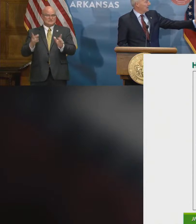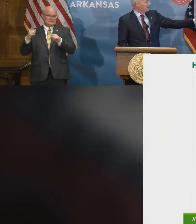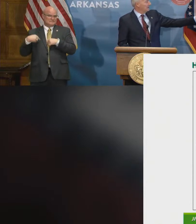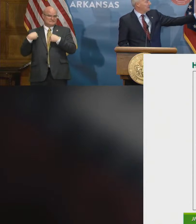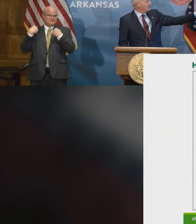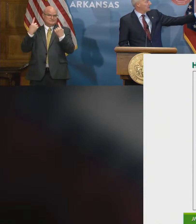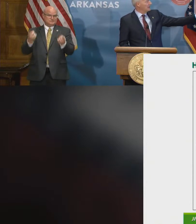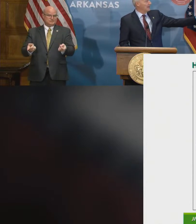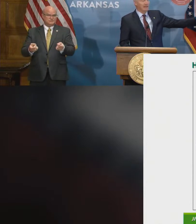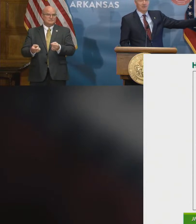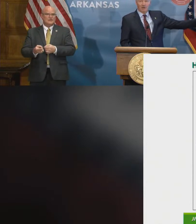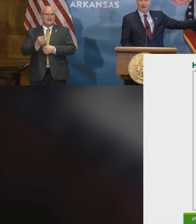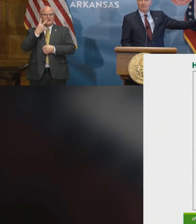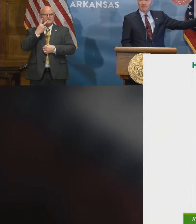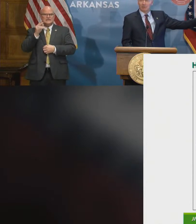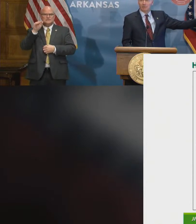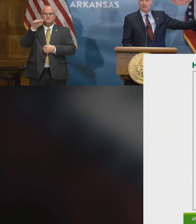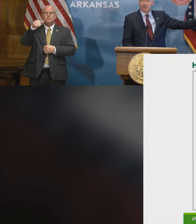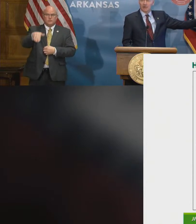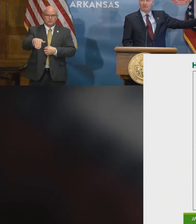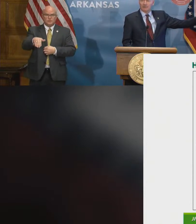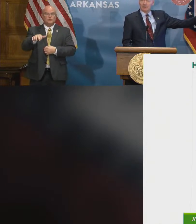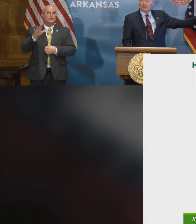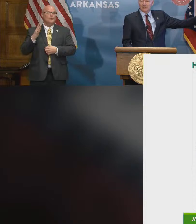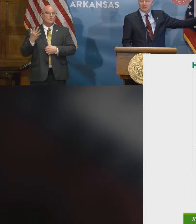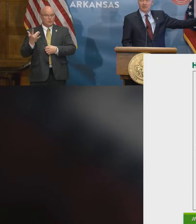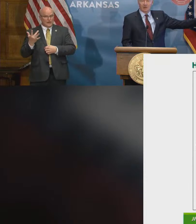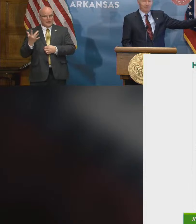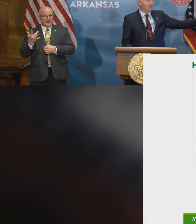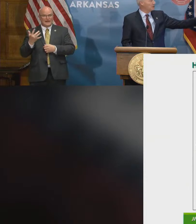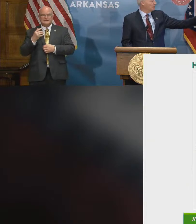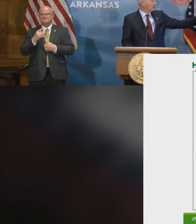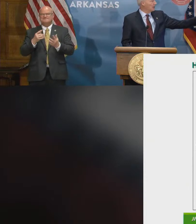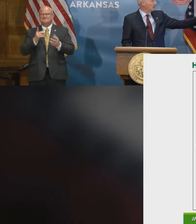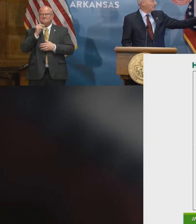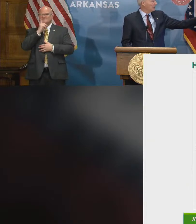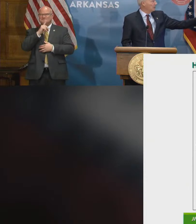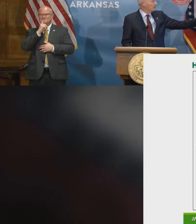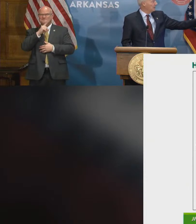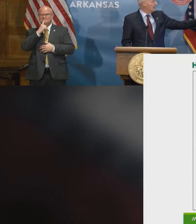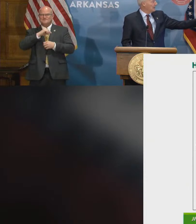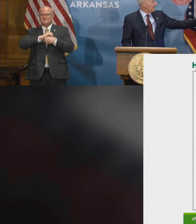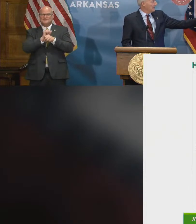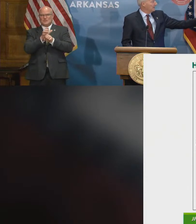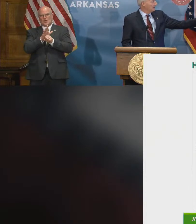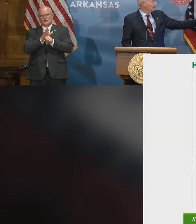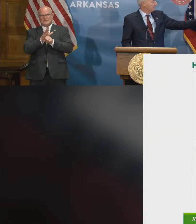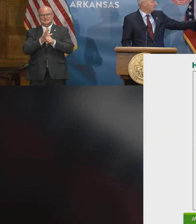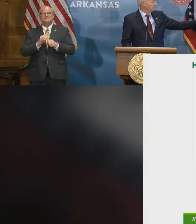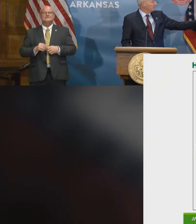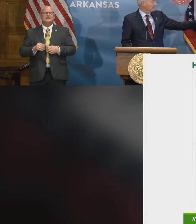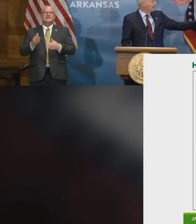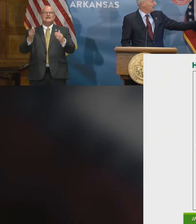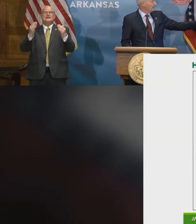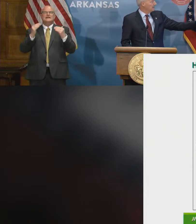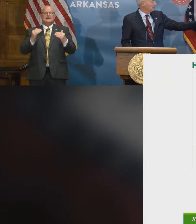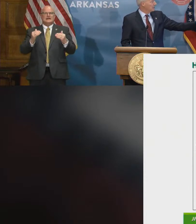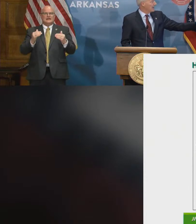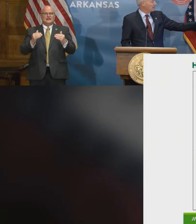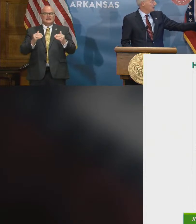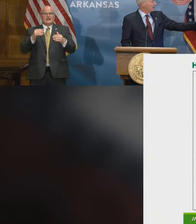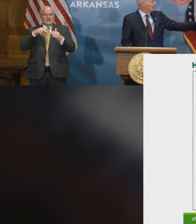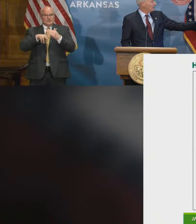population. And then you see that drop, and of course the drop is artificial because of COVID. And then